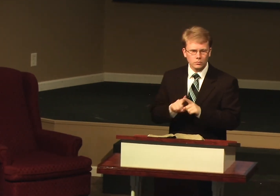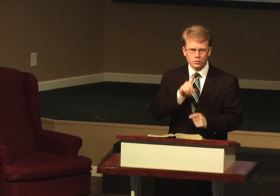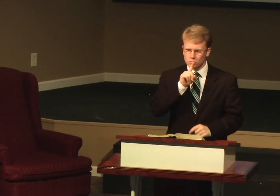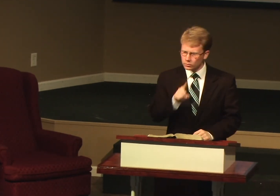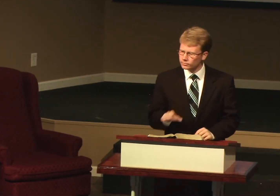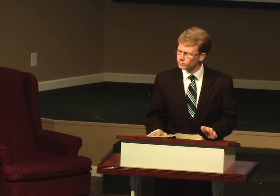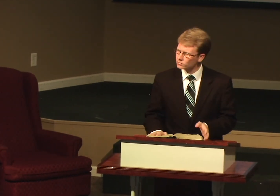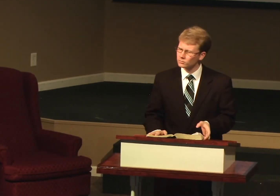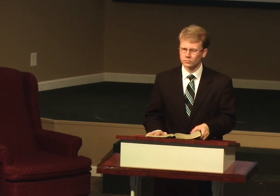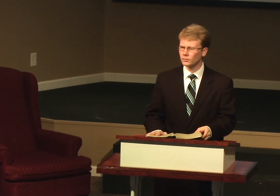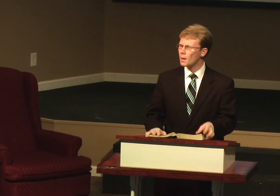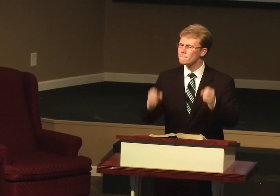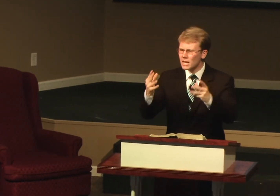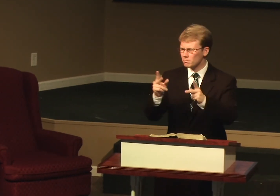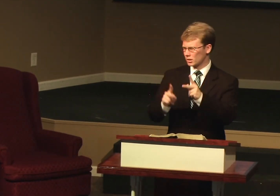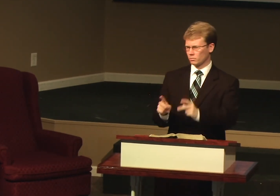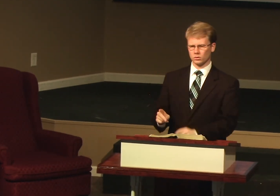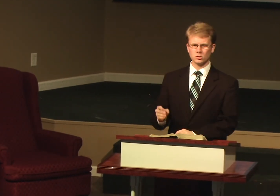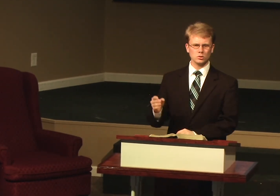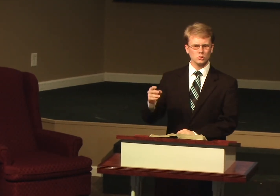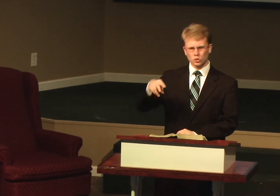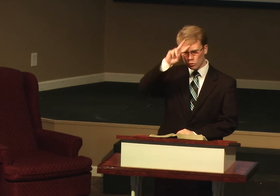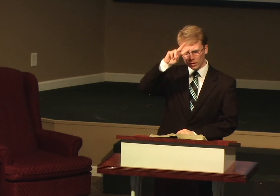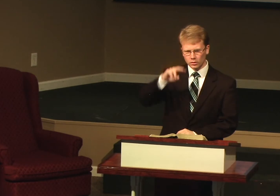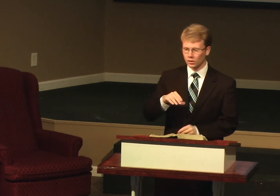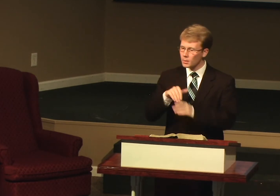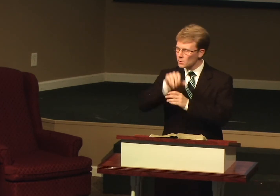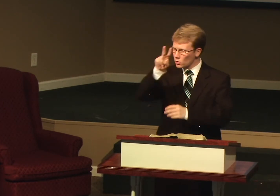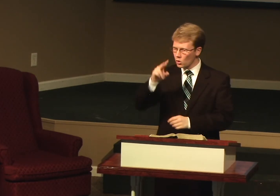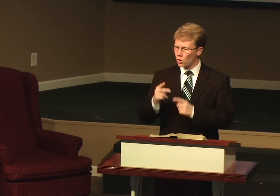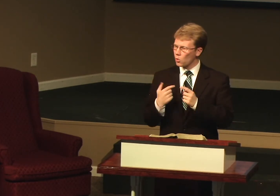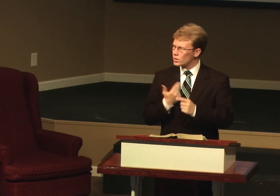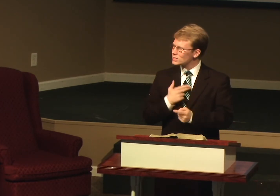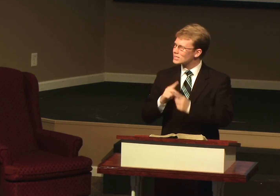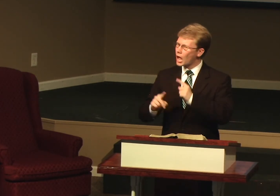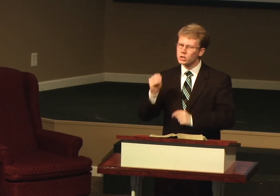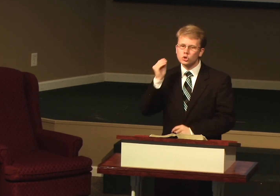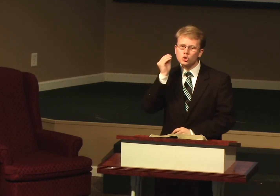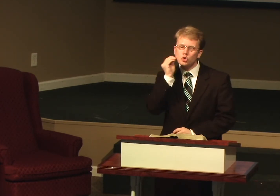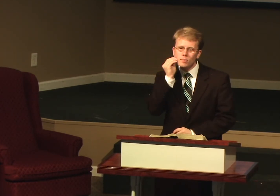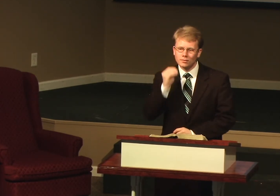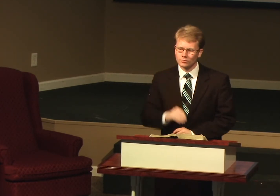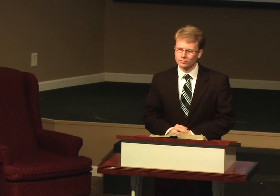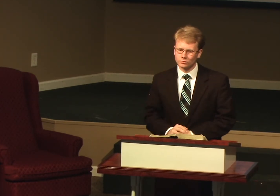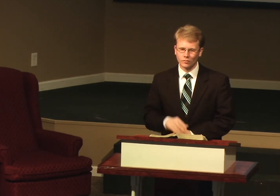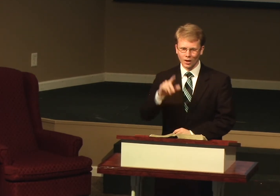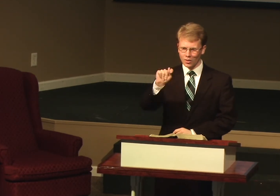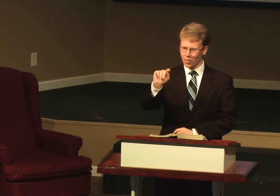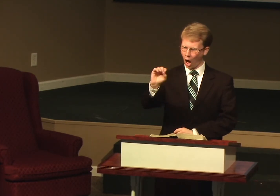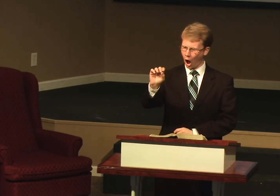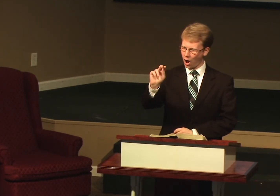These are for some funny stories, yes, but guys, so many people in, I mean, Peru and here.